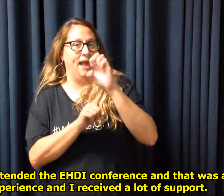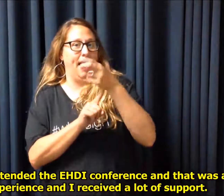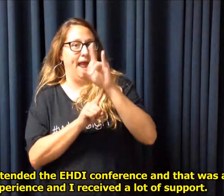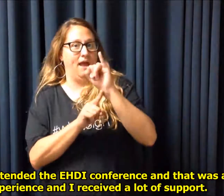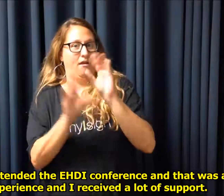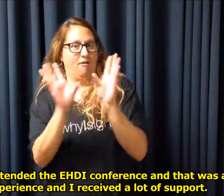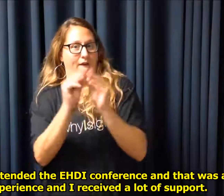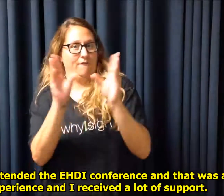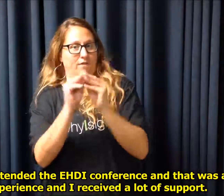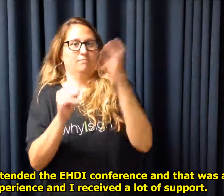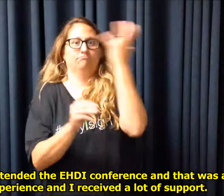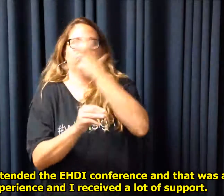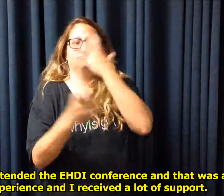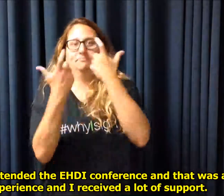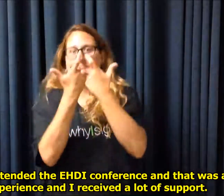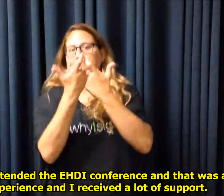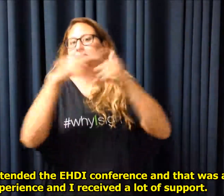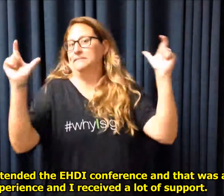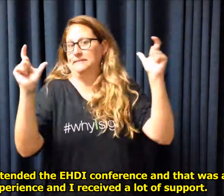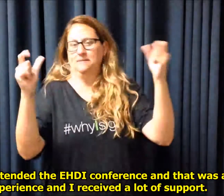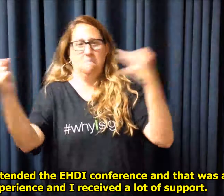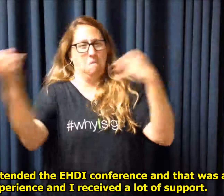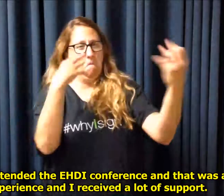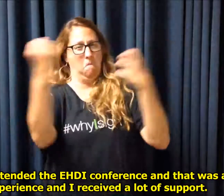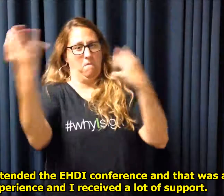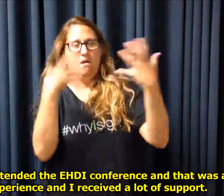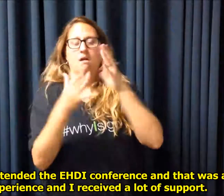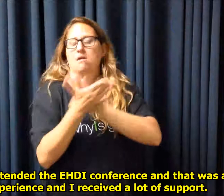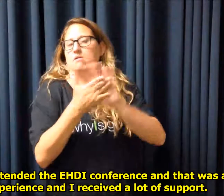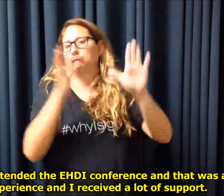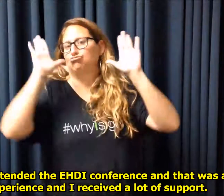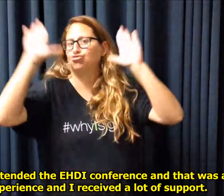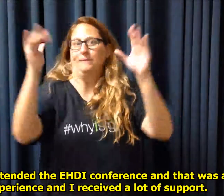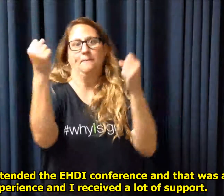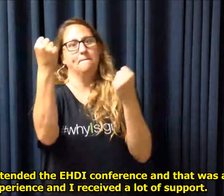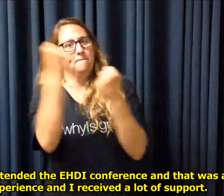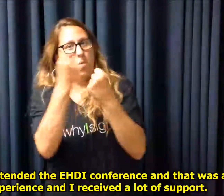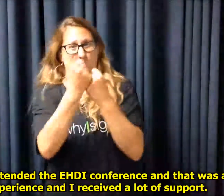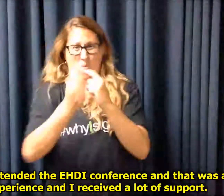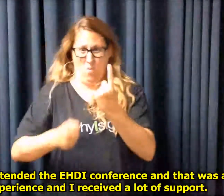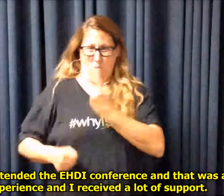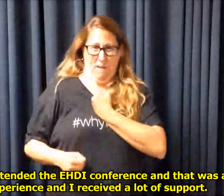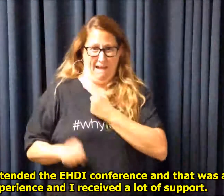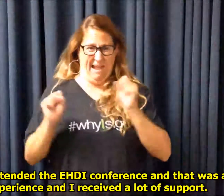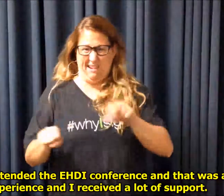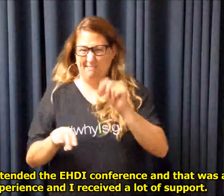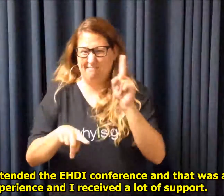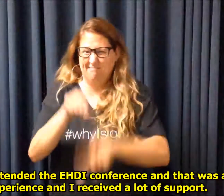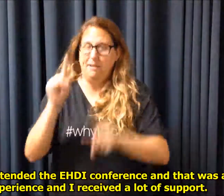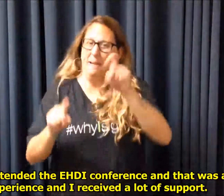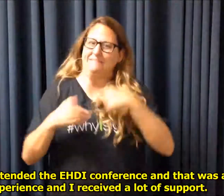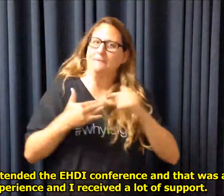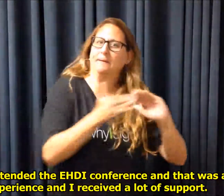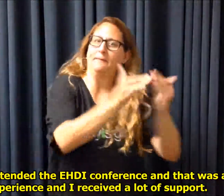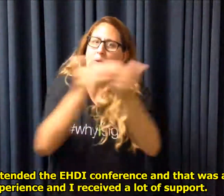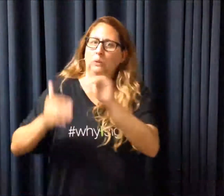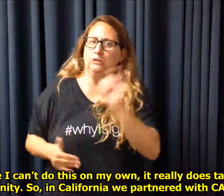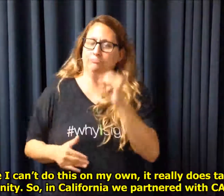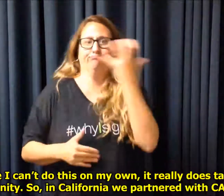I recently attended the Eddy Conference, and that was a great experience, and I received a lot of support. Of course, I can't do